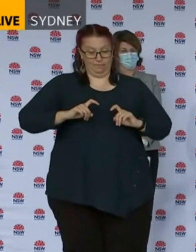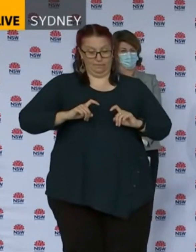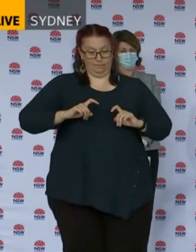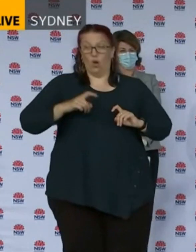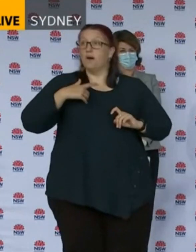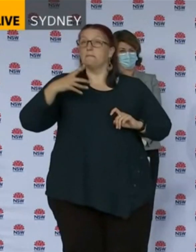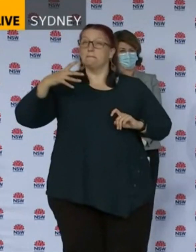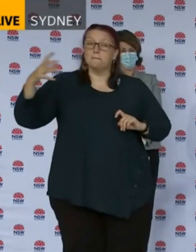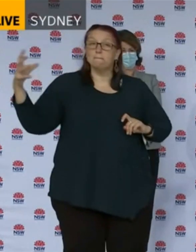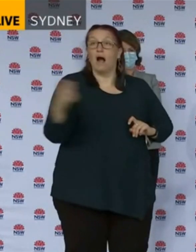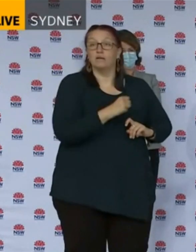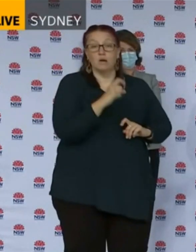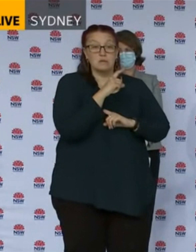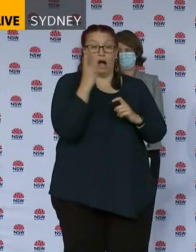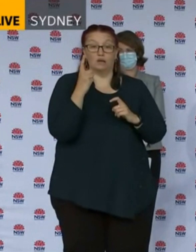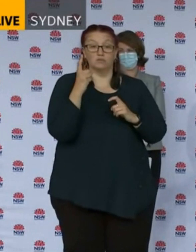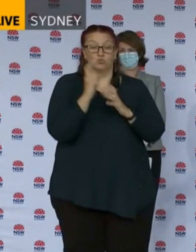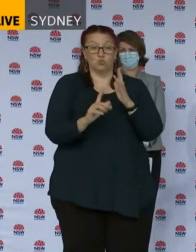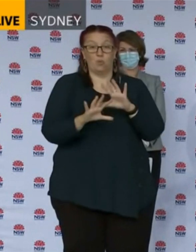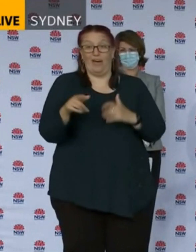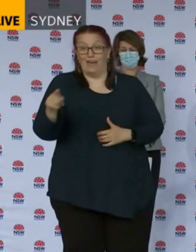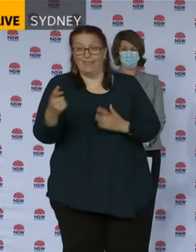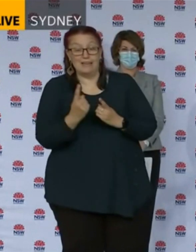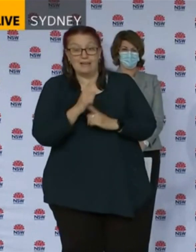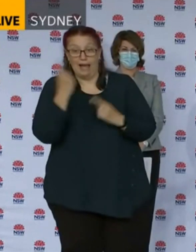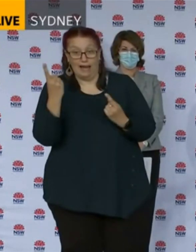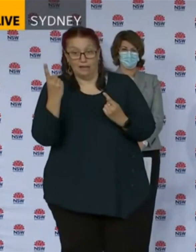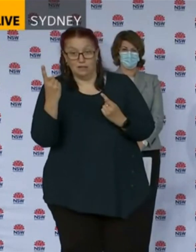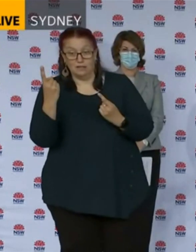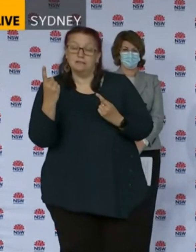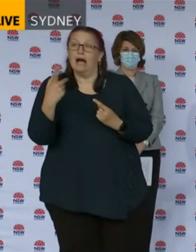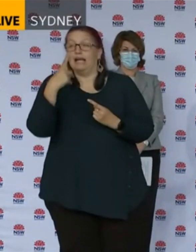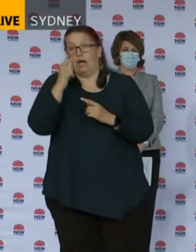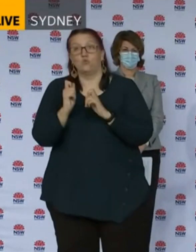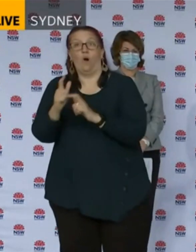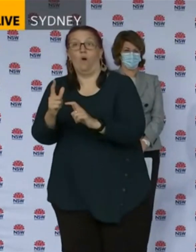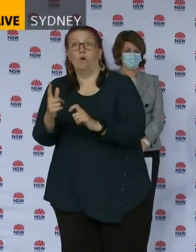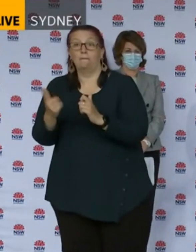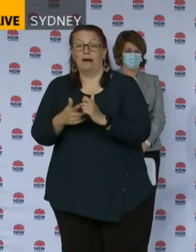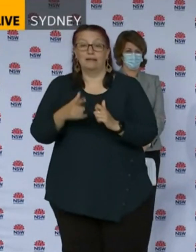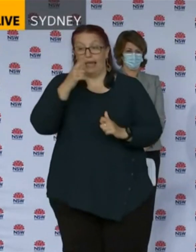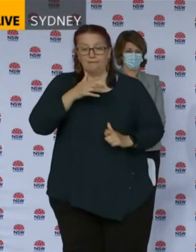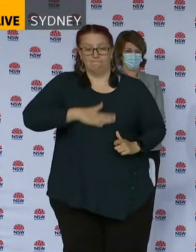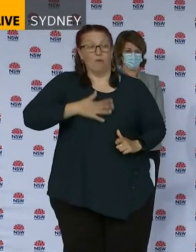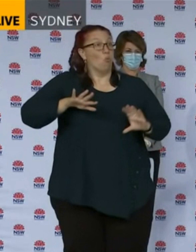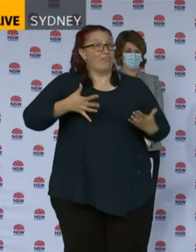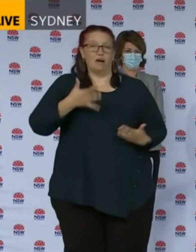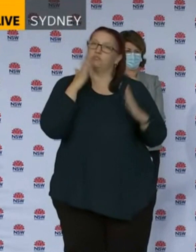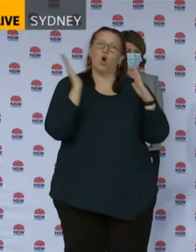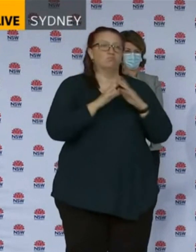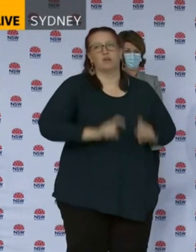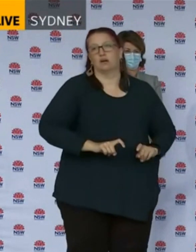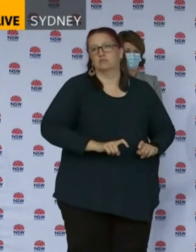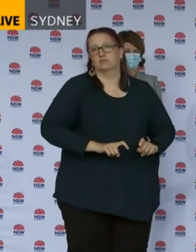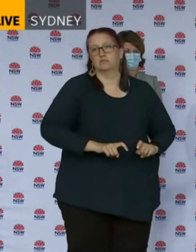We understand that your household will be exposed if you happen to have COVID, but what we're trying to do is make sure that